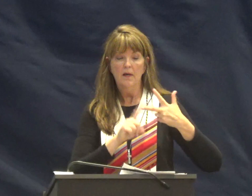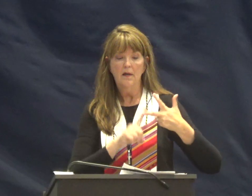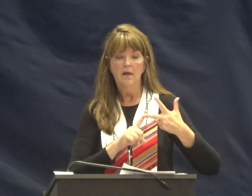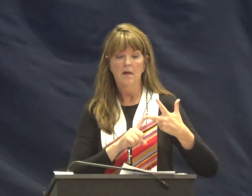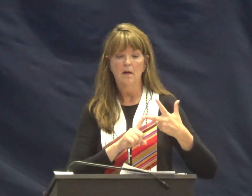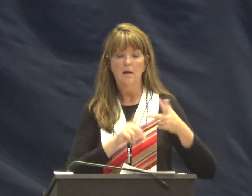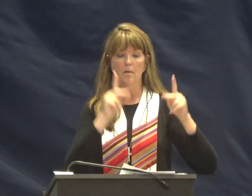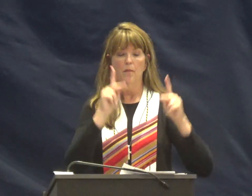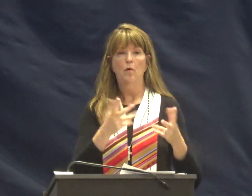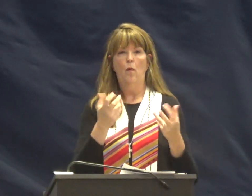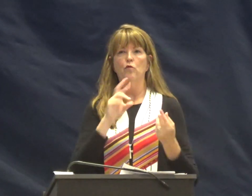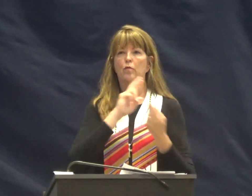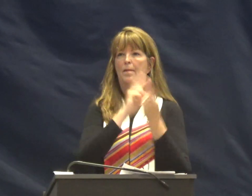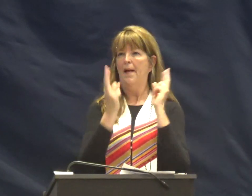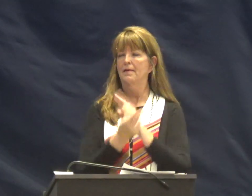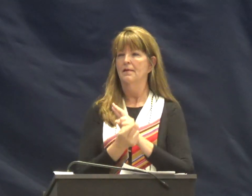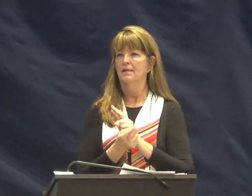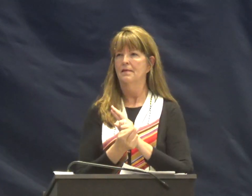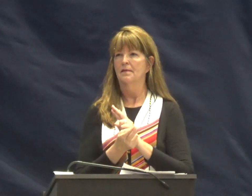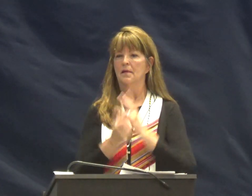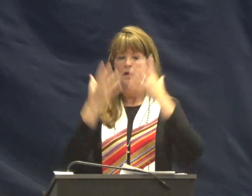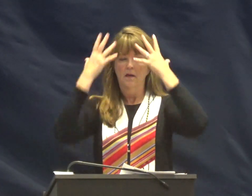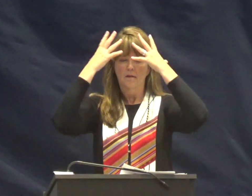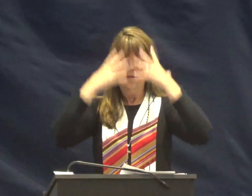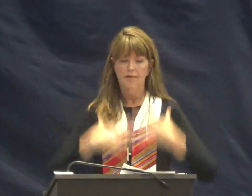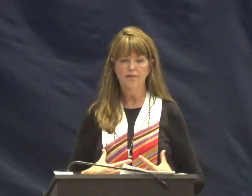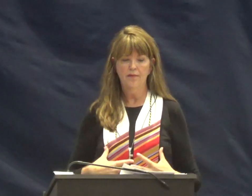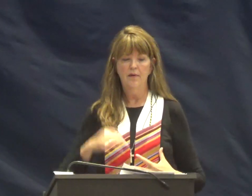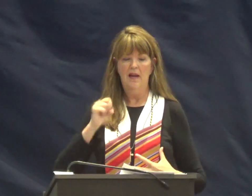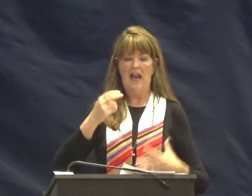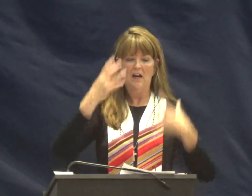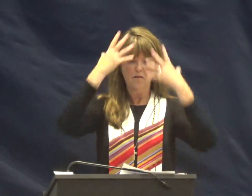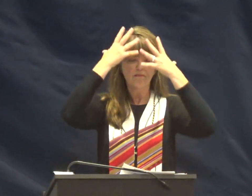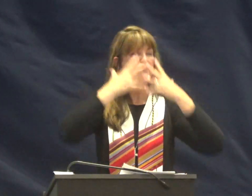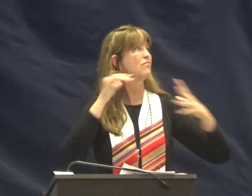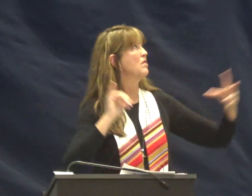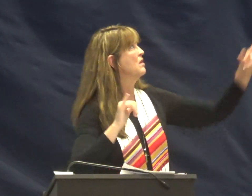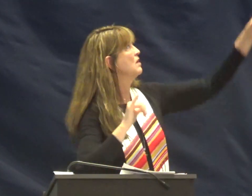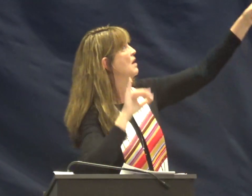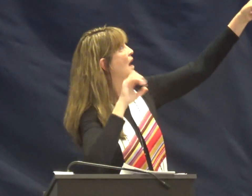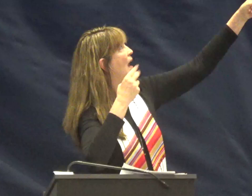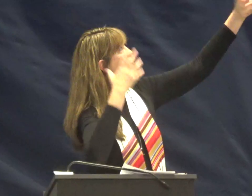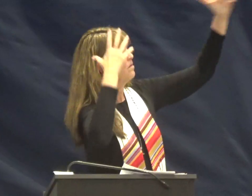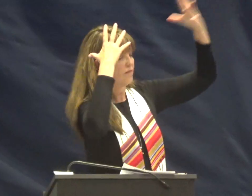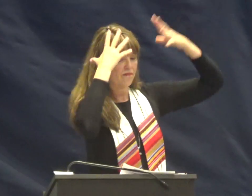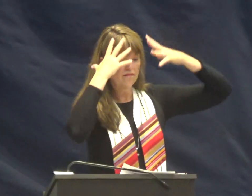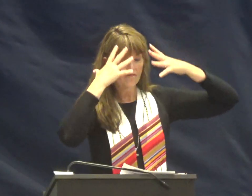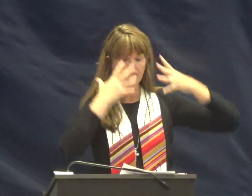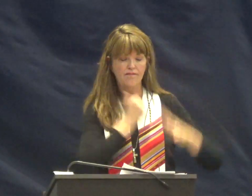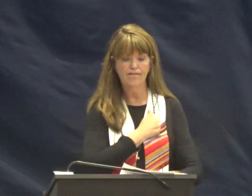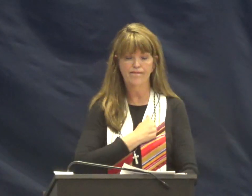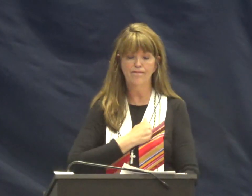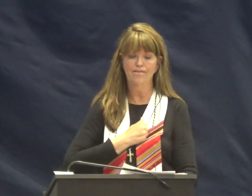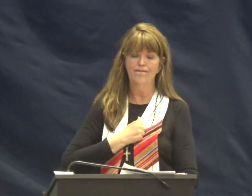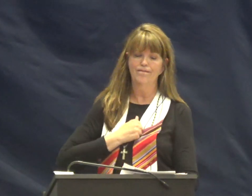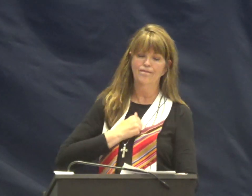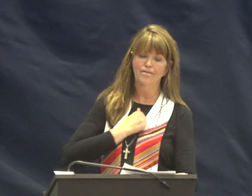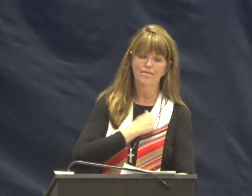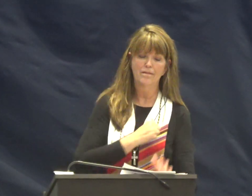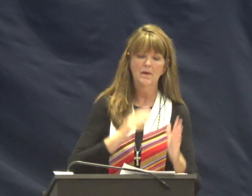And thirdly, if a person wanted to repent, they would cover themselves in sackcloth and ashes, as you